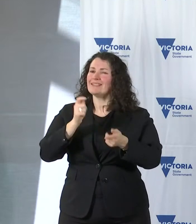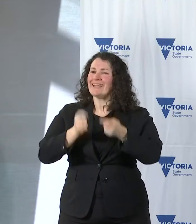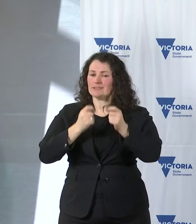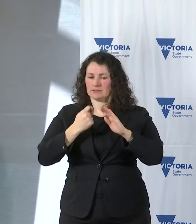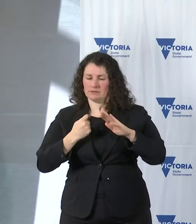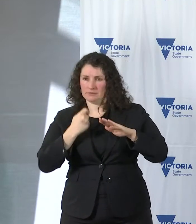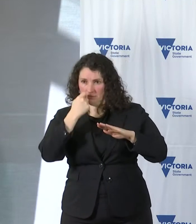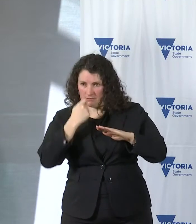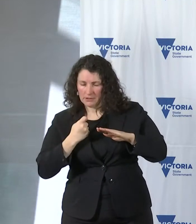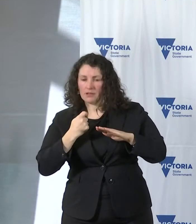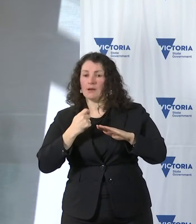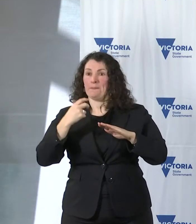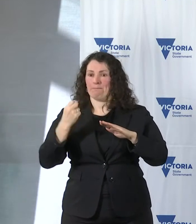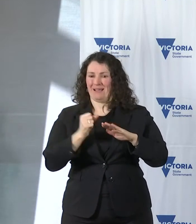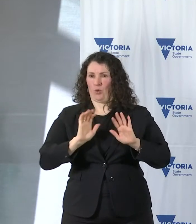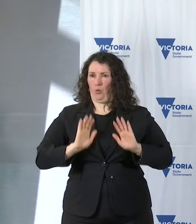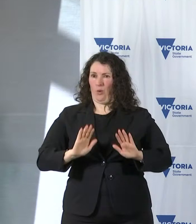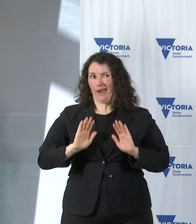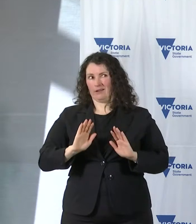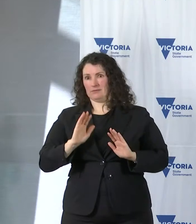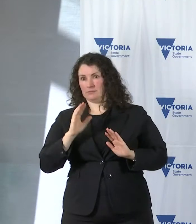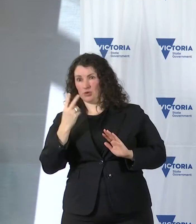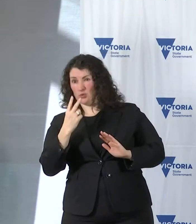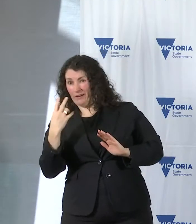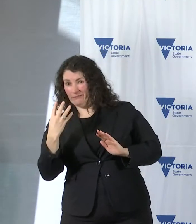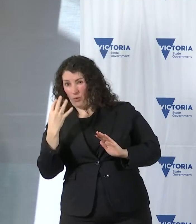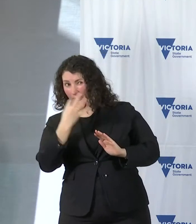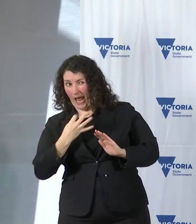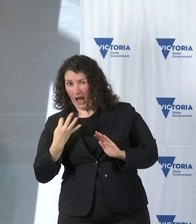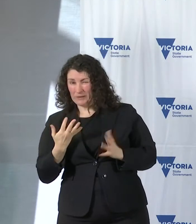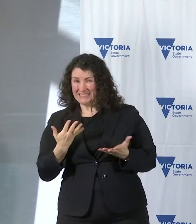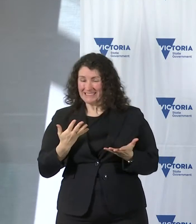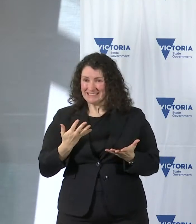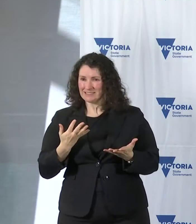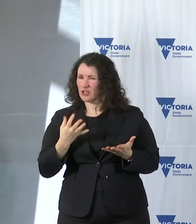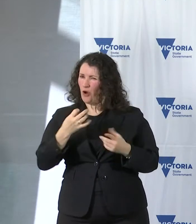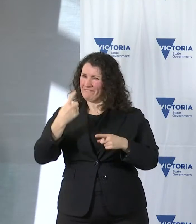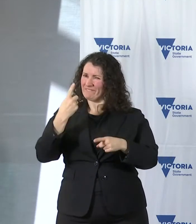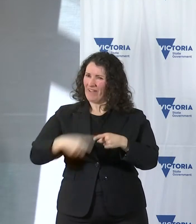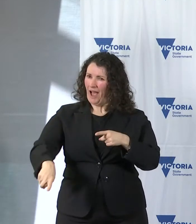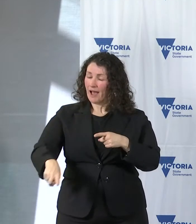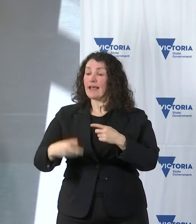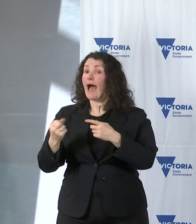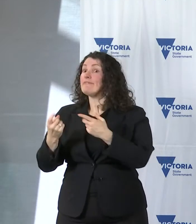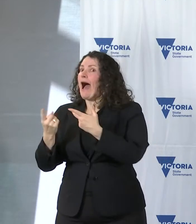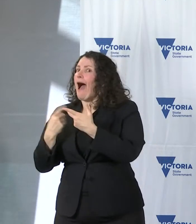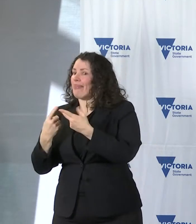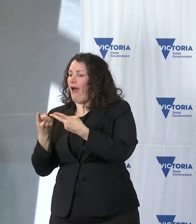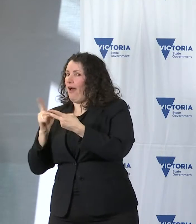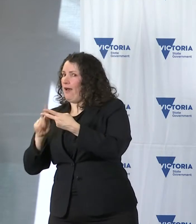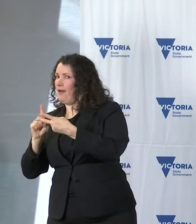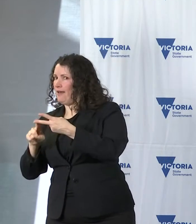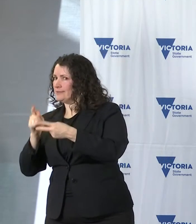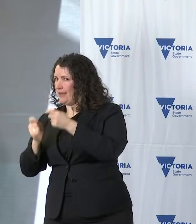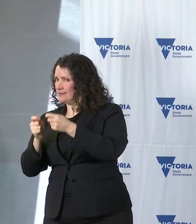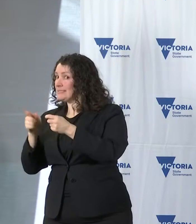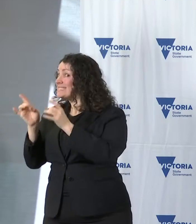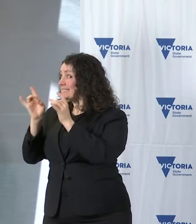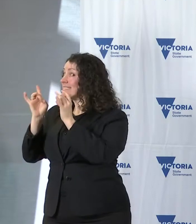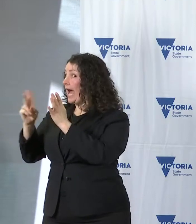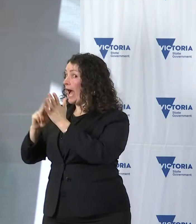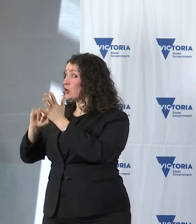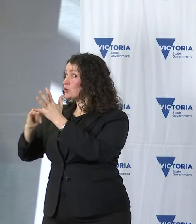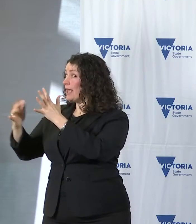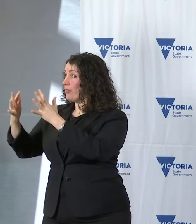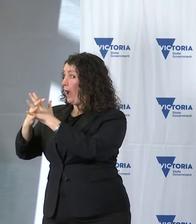that any contribution to keeping people tested is worth looking at. But as the Chief